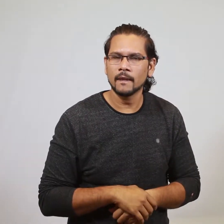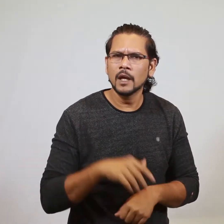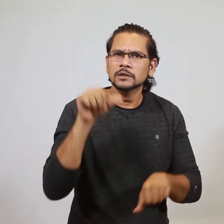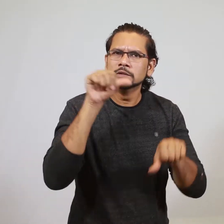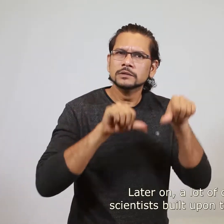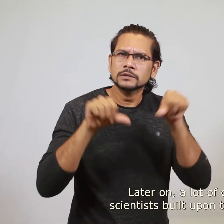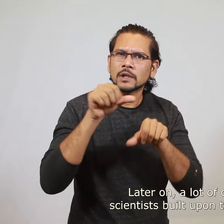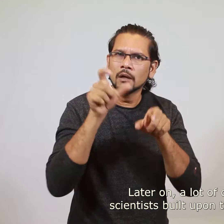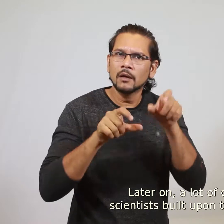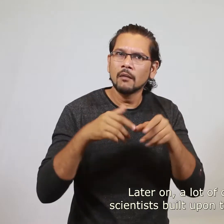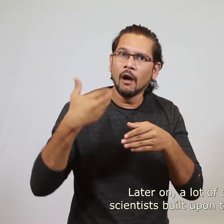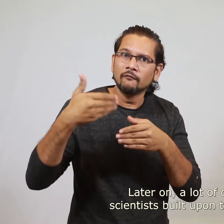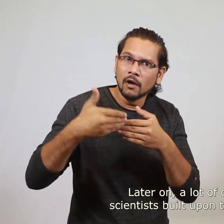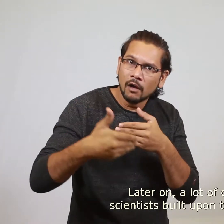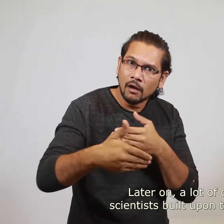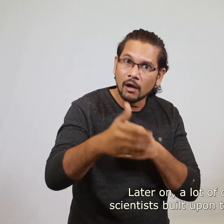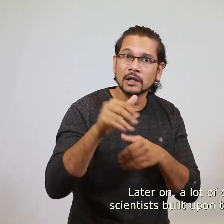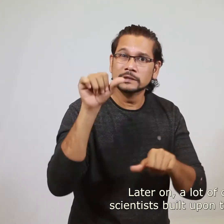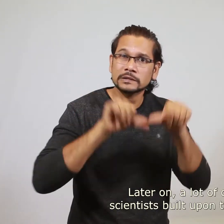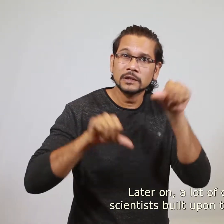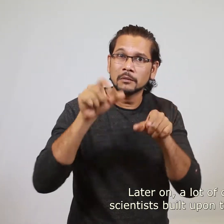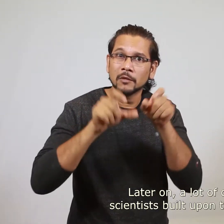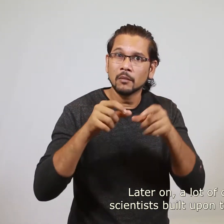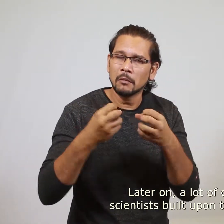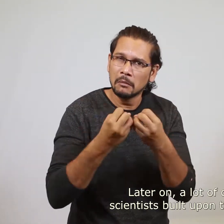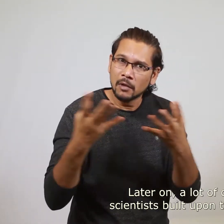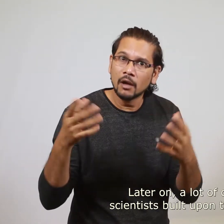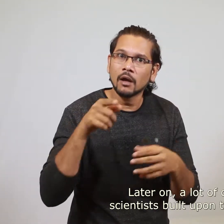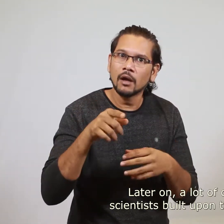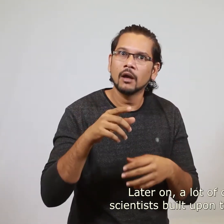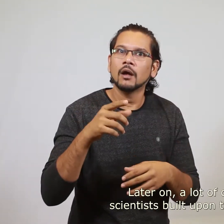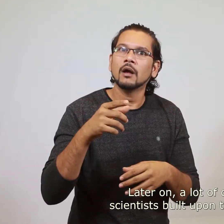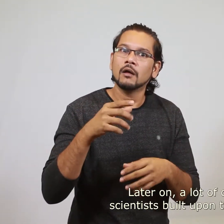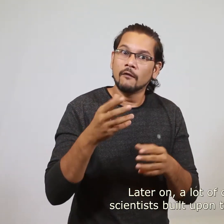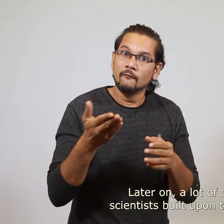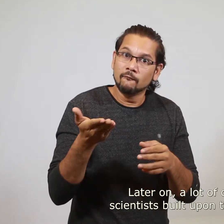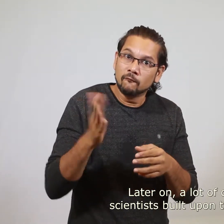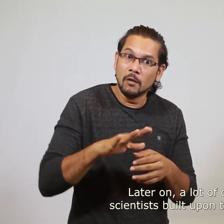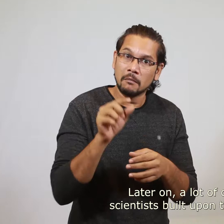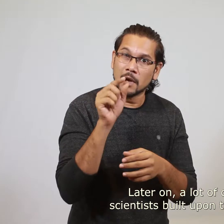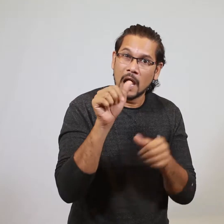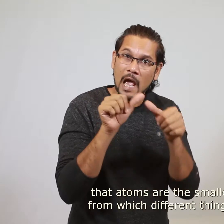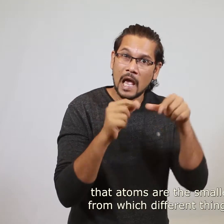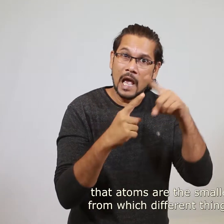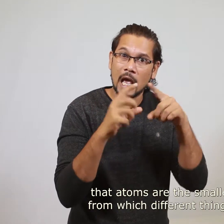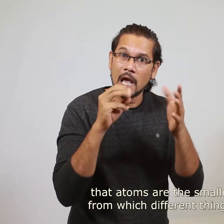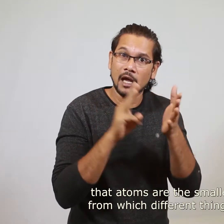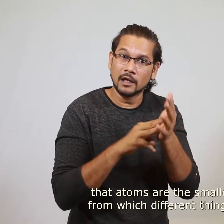Later on, a lot of other scientists built upon this idea that atoms are the smallest